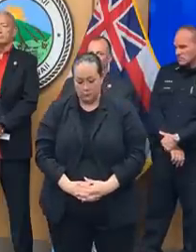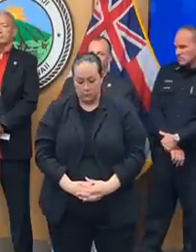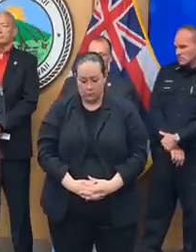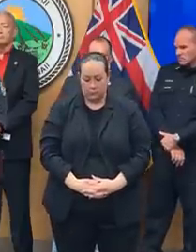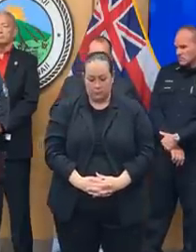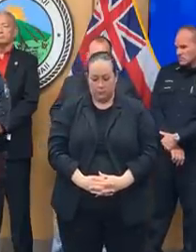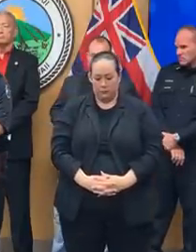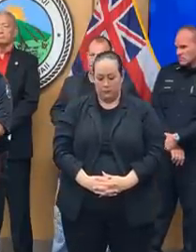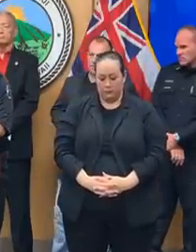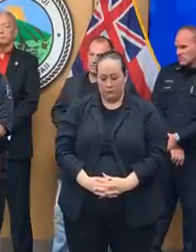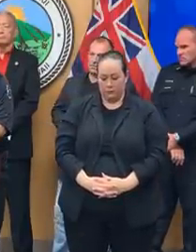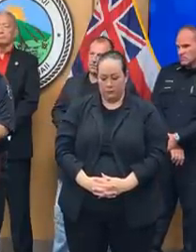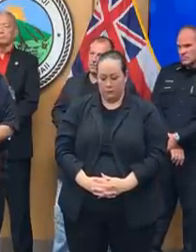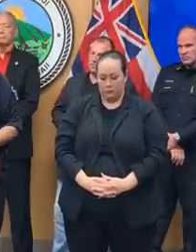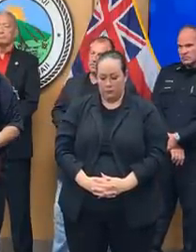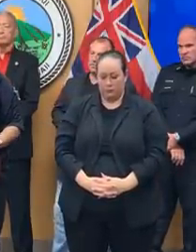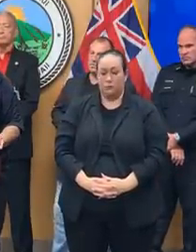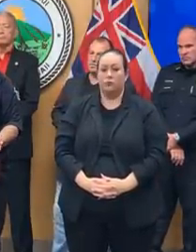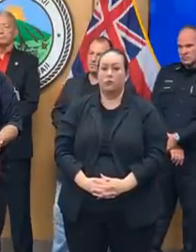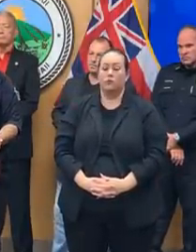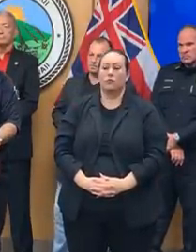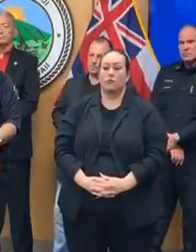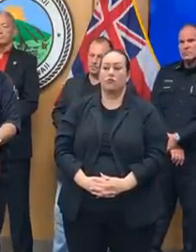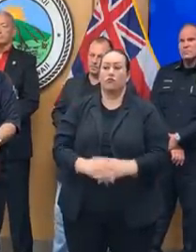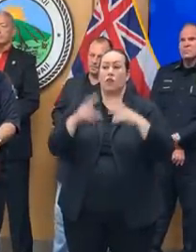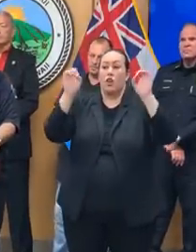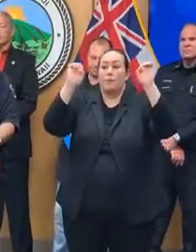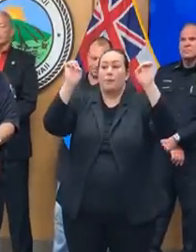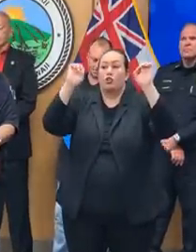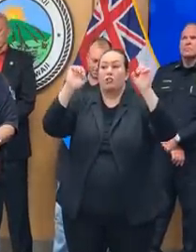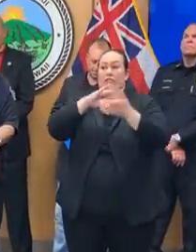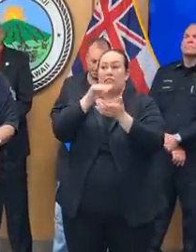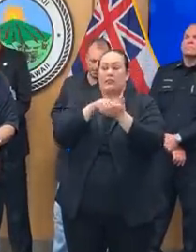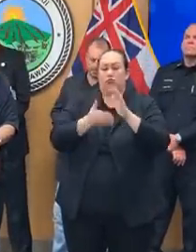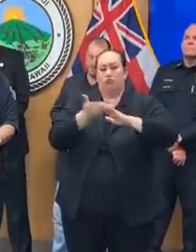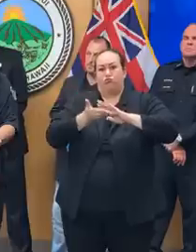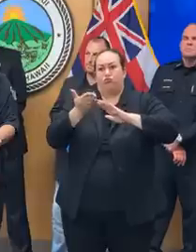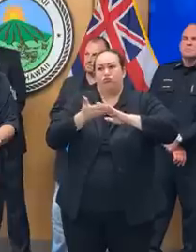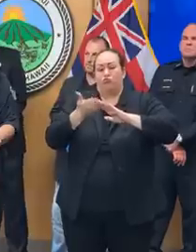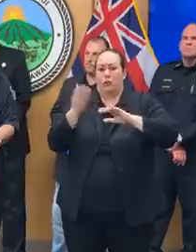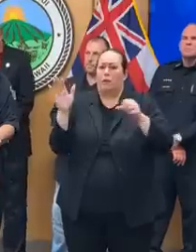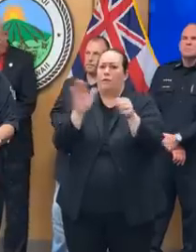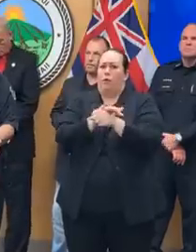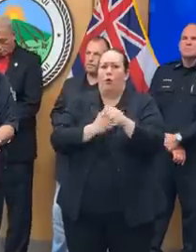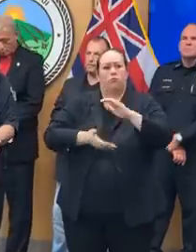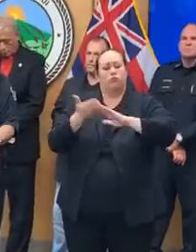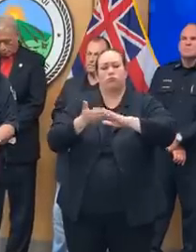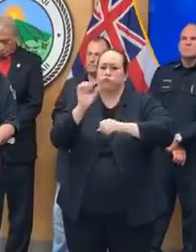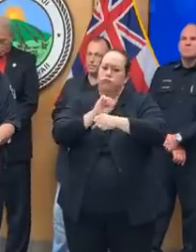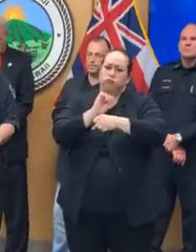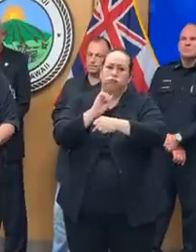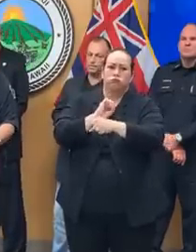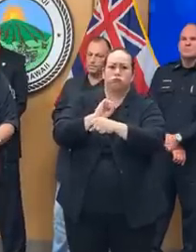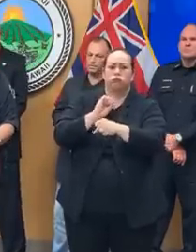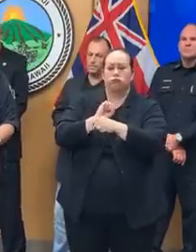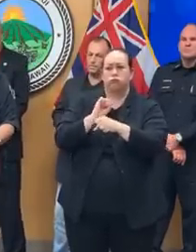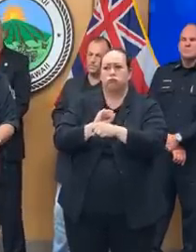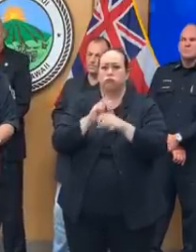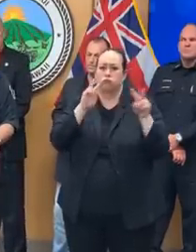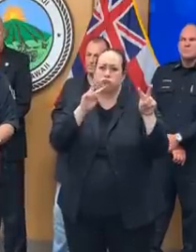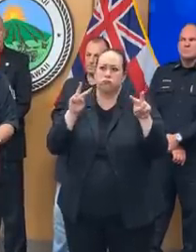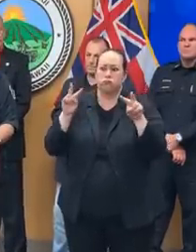So the Emergency Operations Center was in full activation that night. And